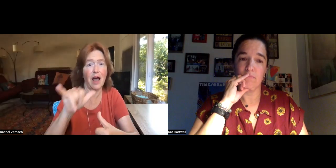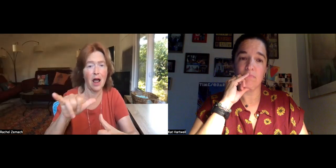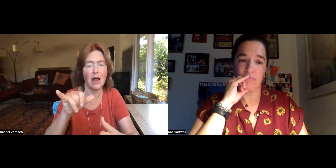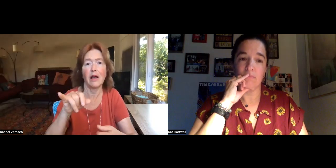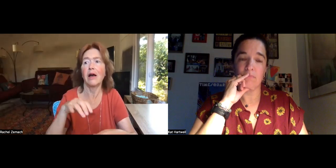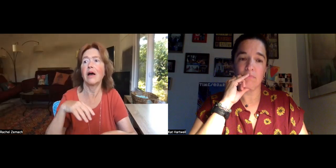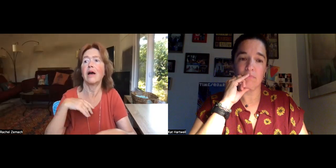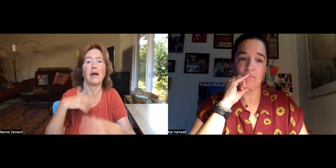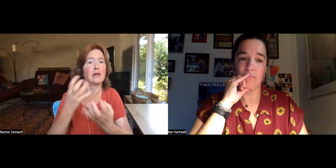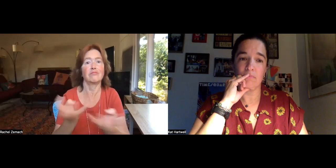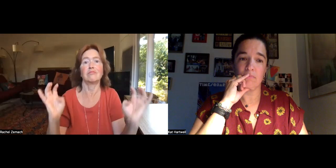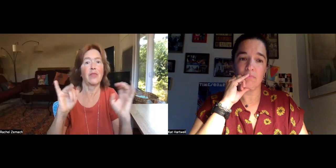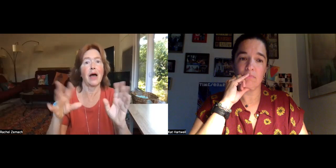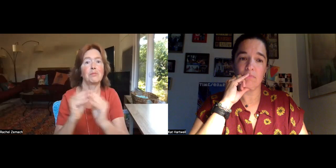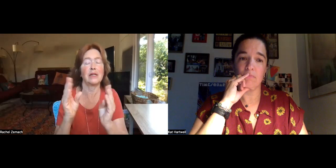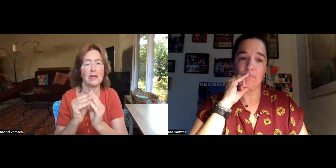birthday, that meeting.